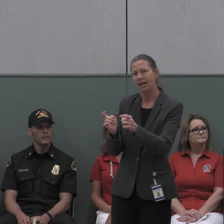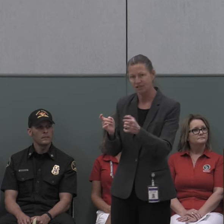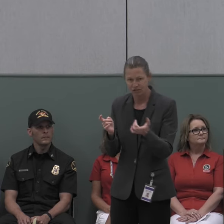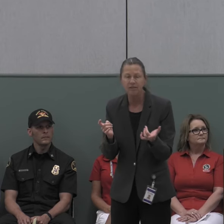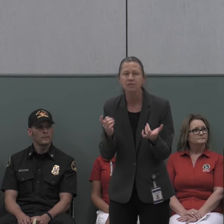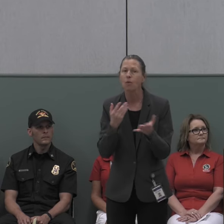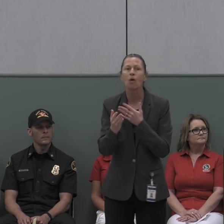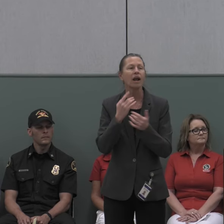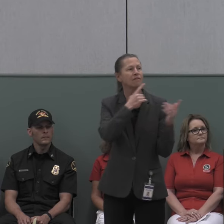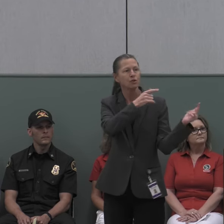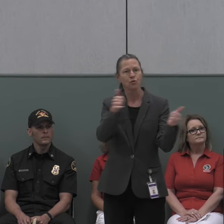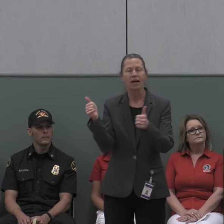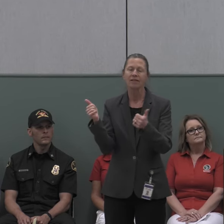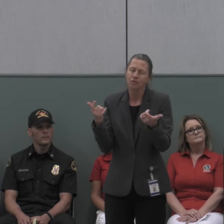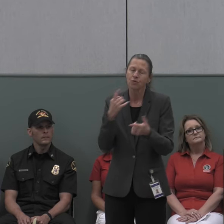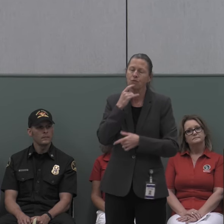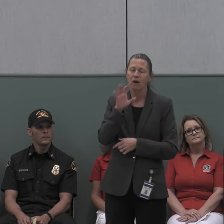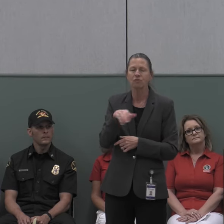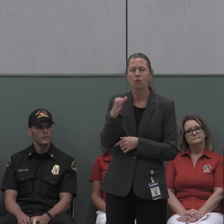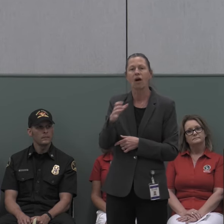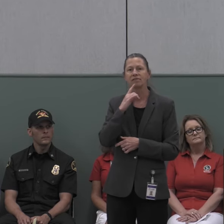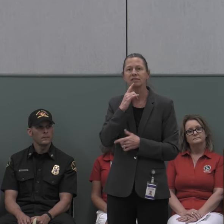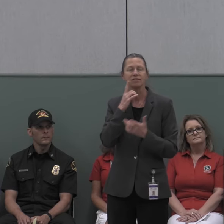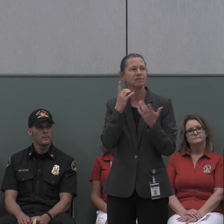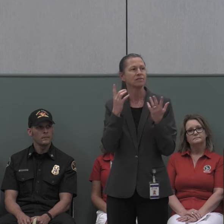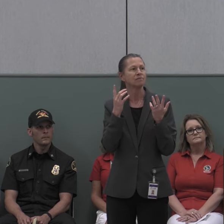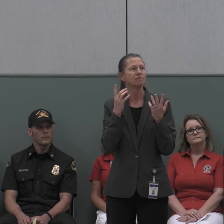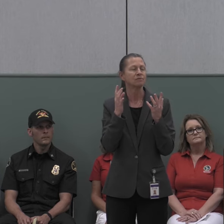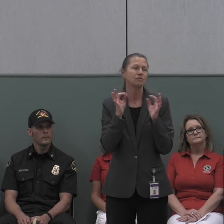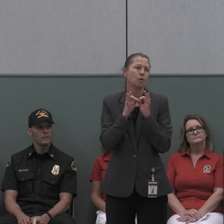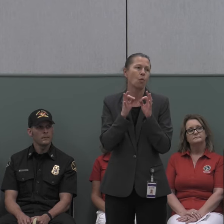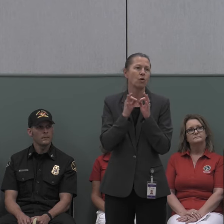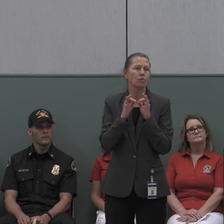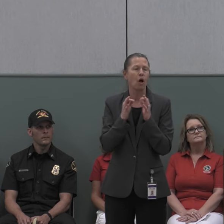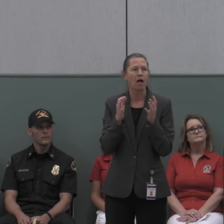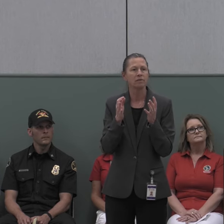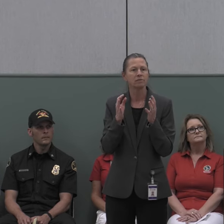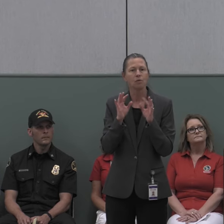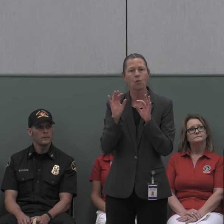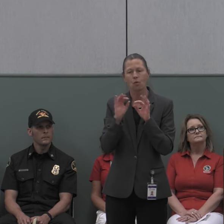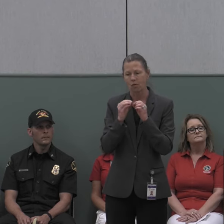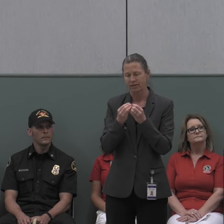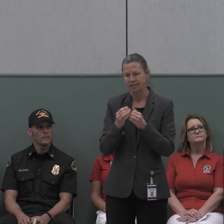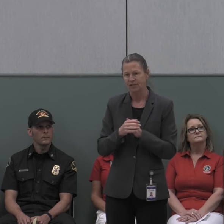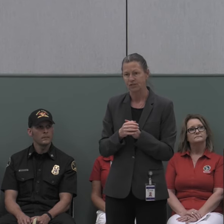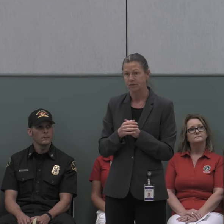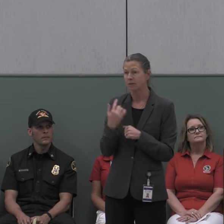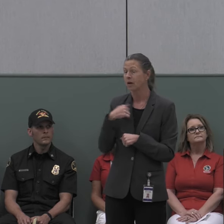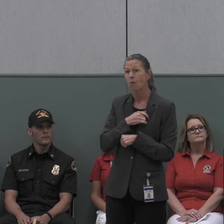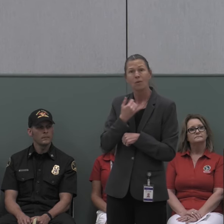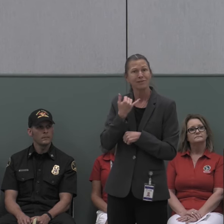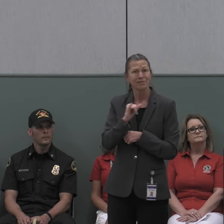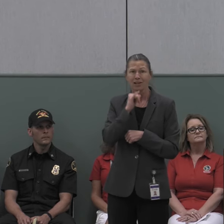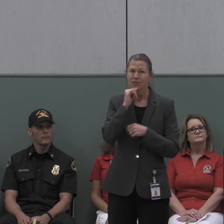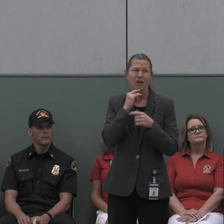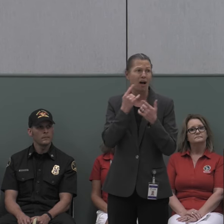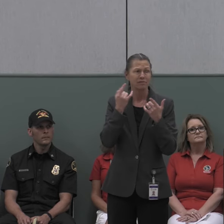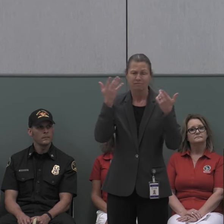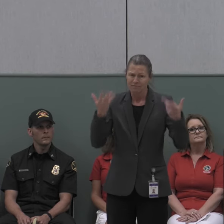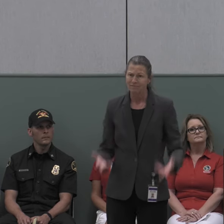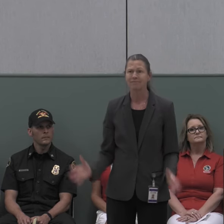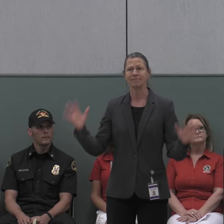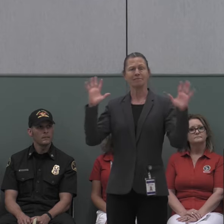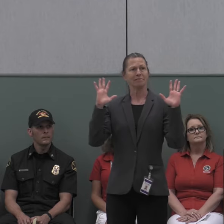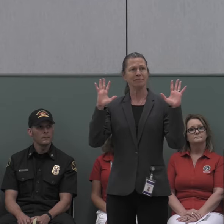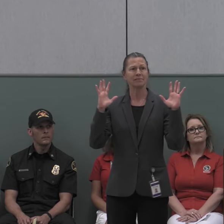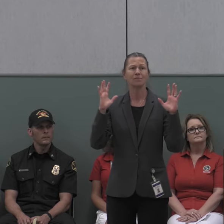Cross is a worthwhile organization. We're still not out of the woods. We know that. We know that there are dangers lurking